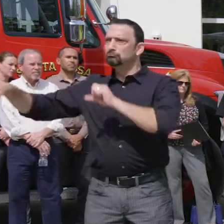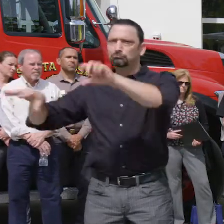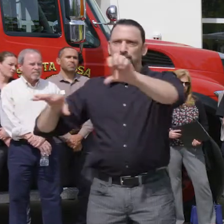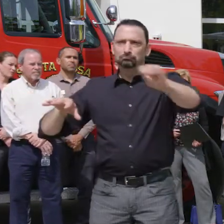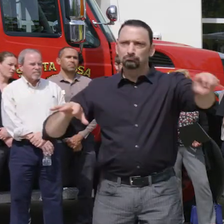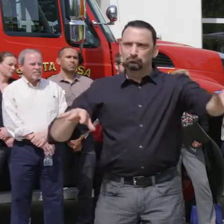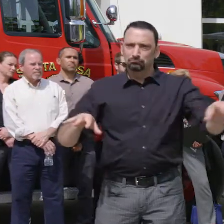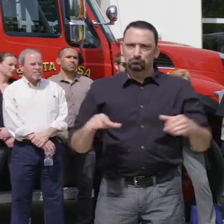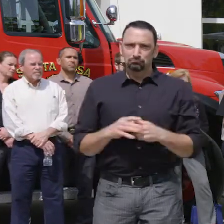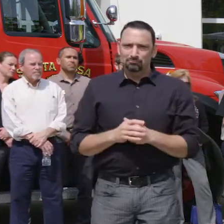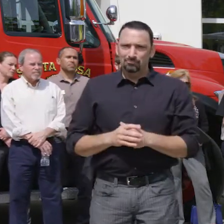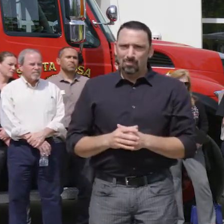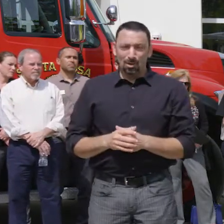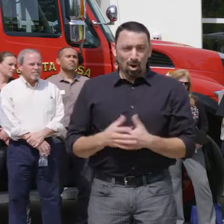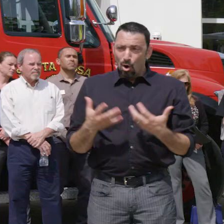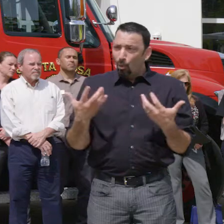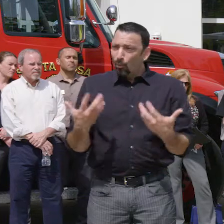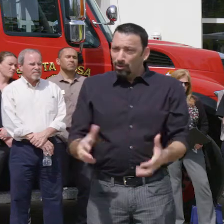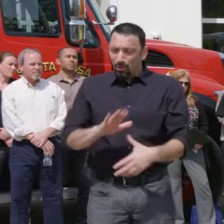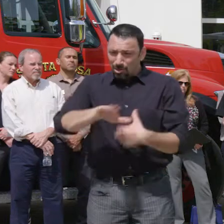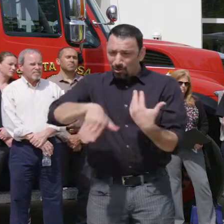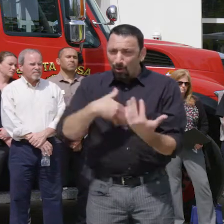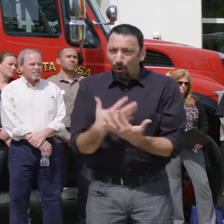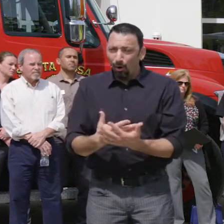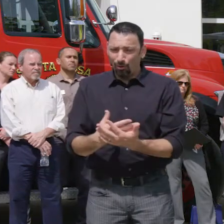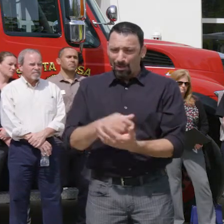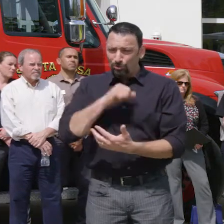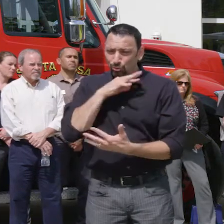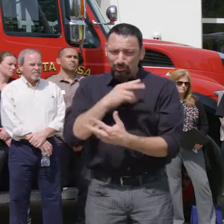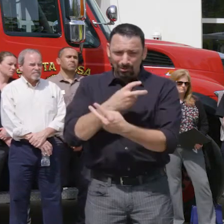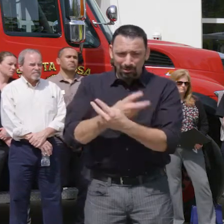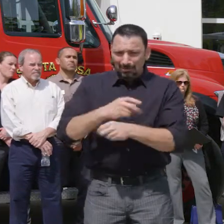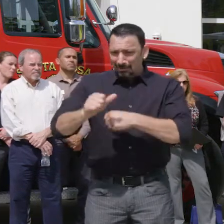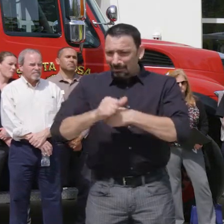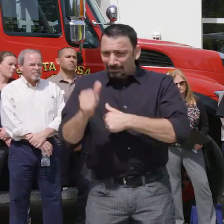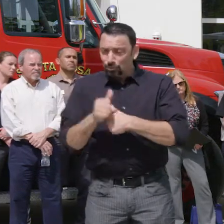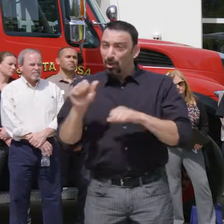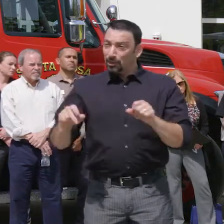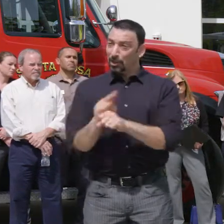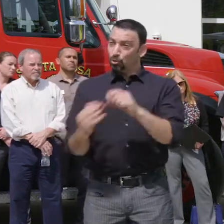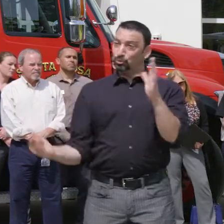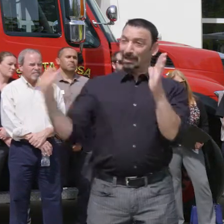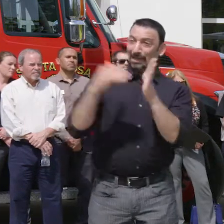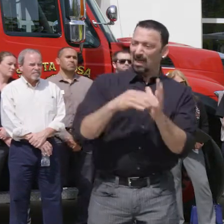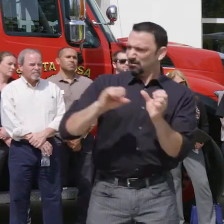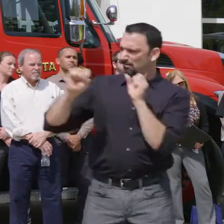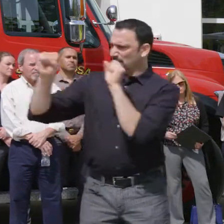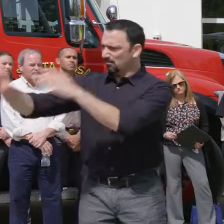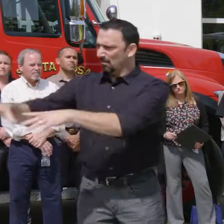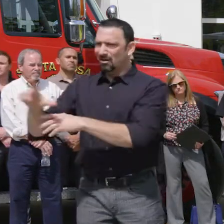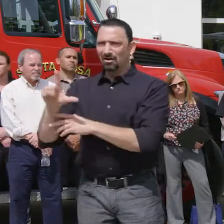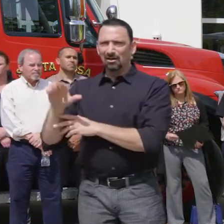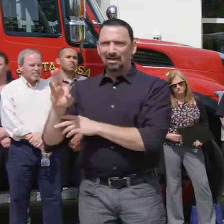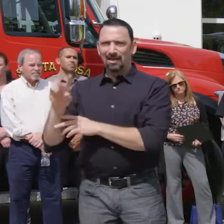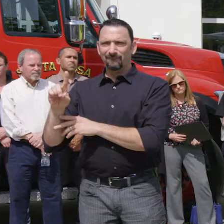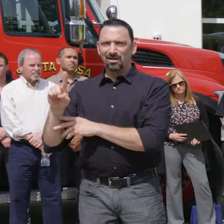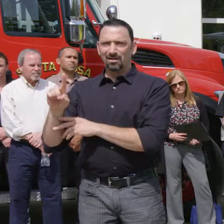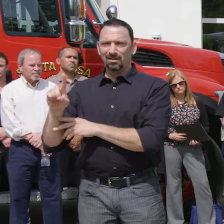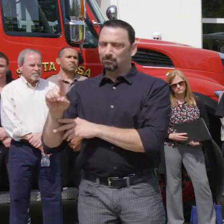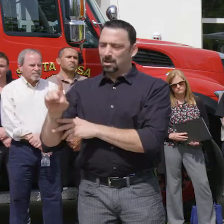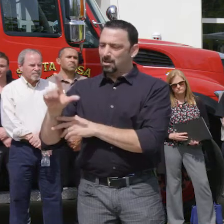should be. We do not want to put material that can be reused in a landfill.